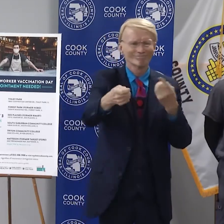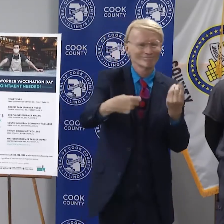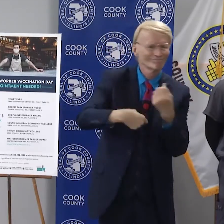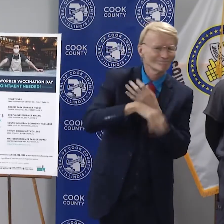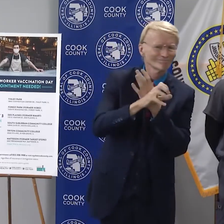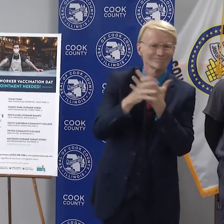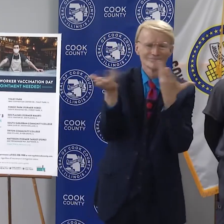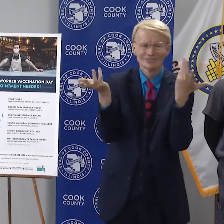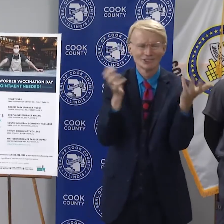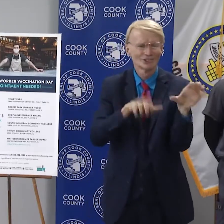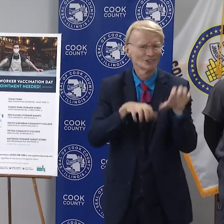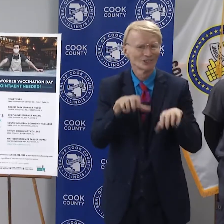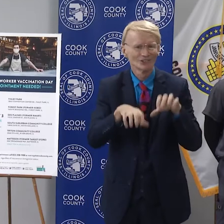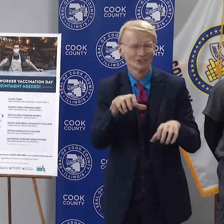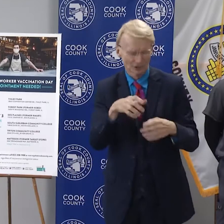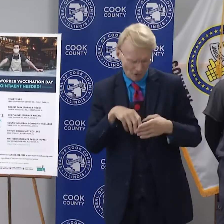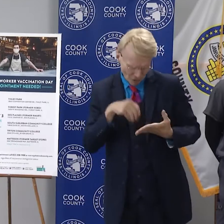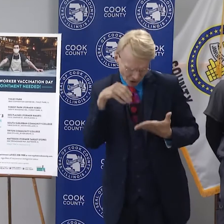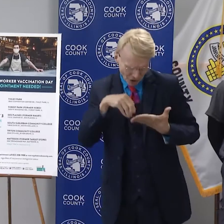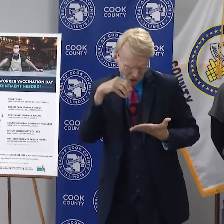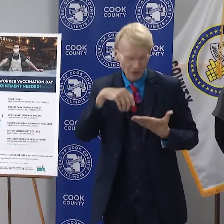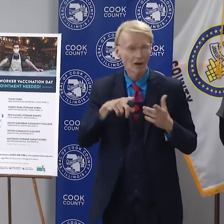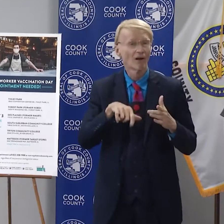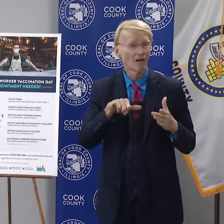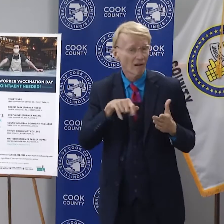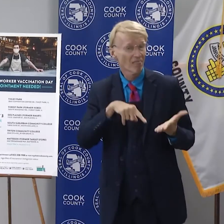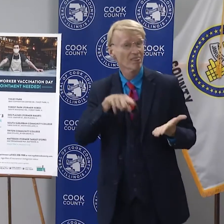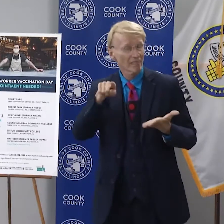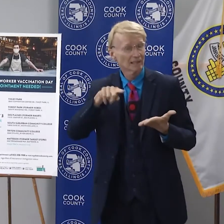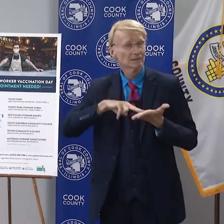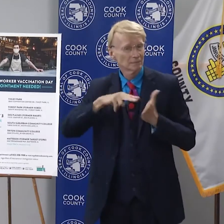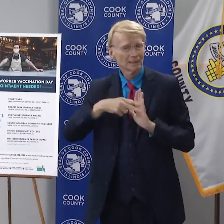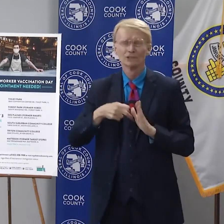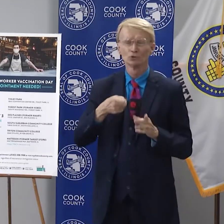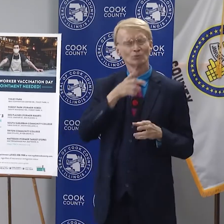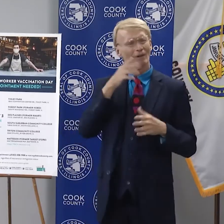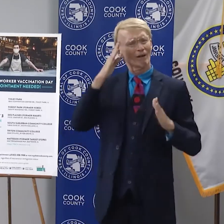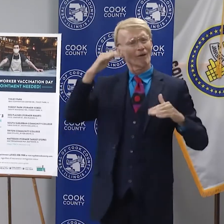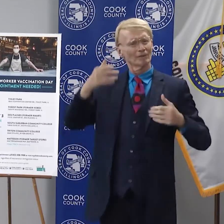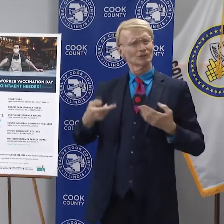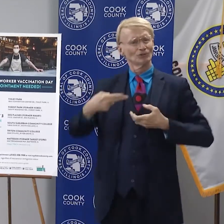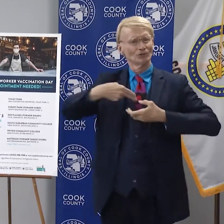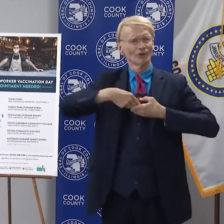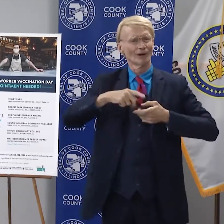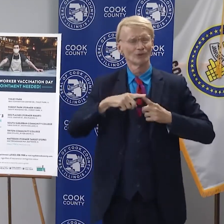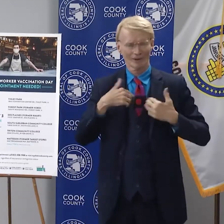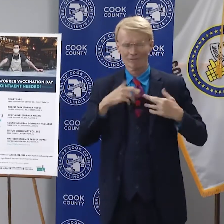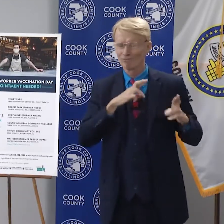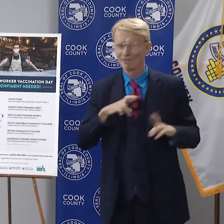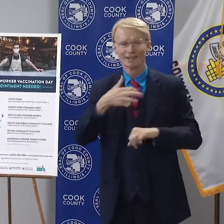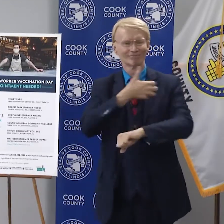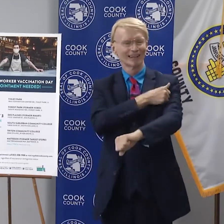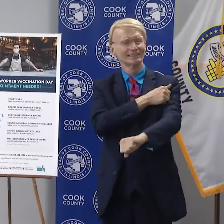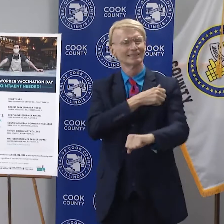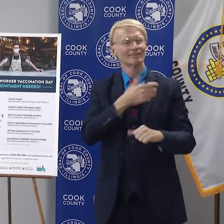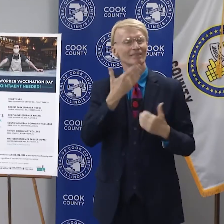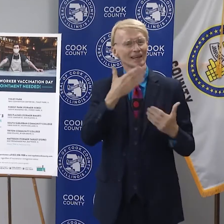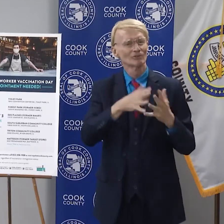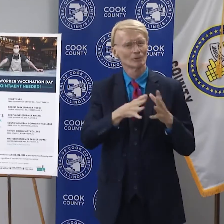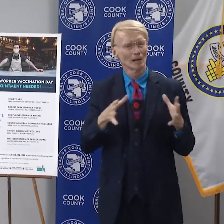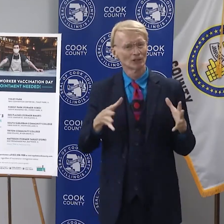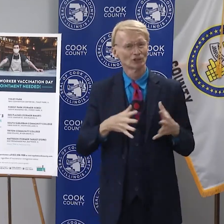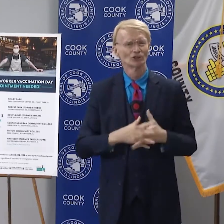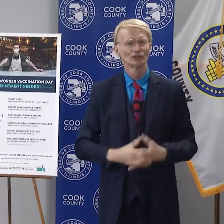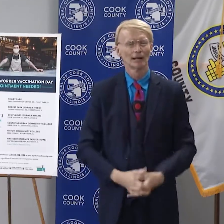haven't, get online, get the facts, learn the information, and hopefully make the decision to join us in getting vaccinated. Thank you so much, Madam